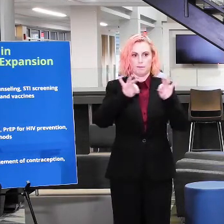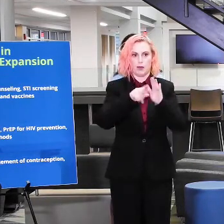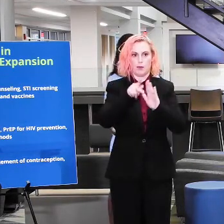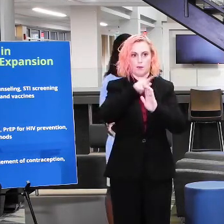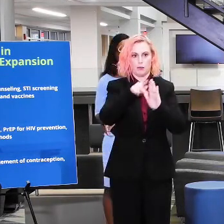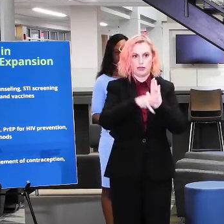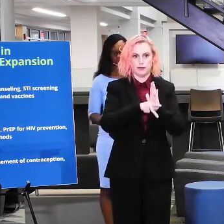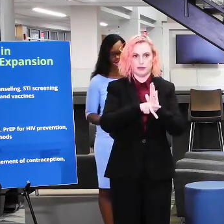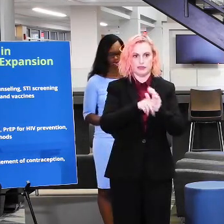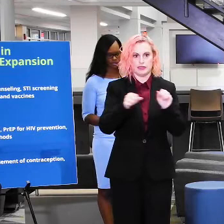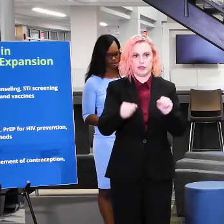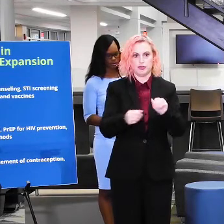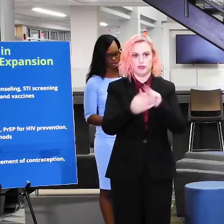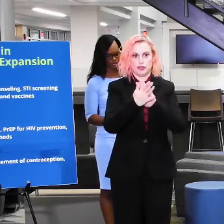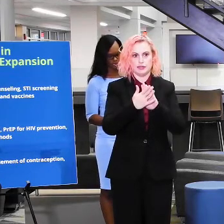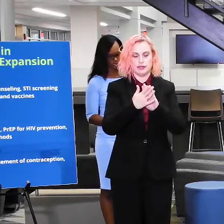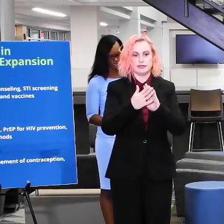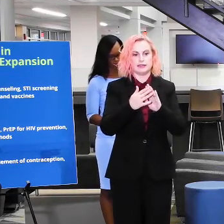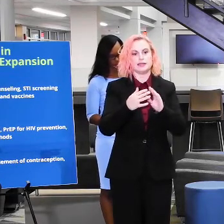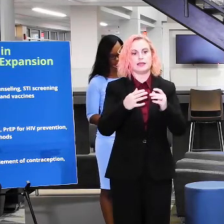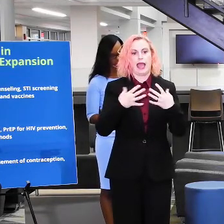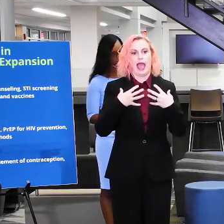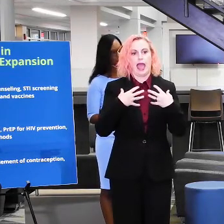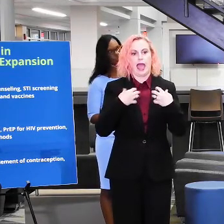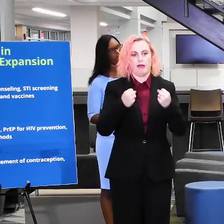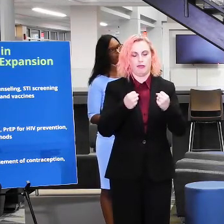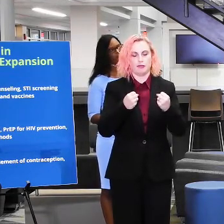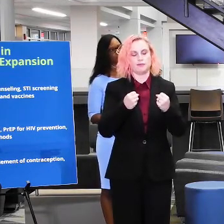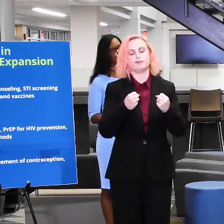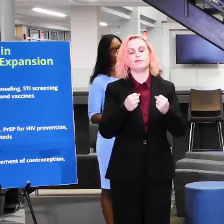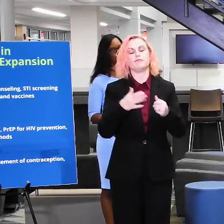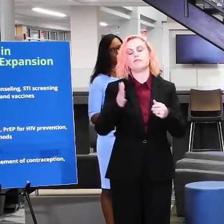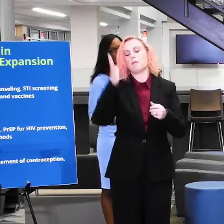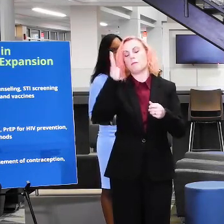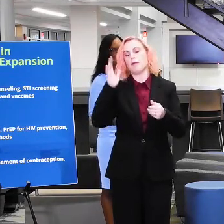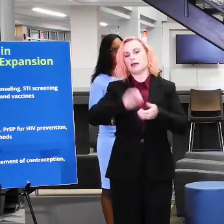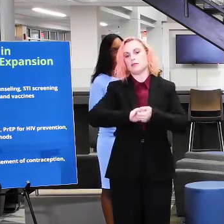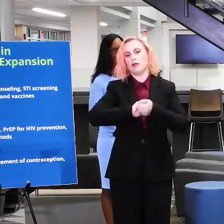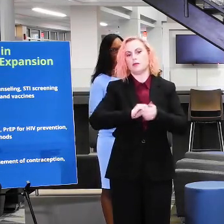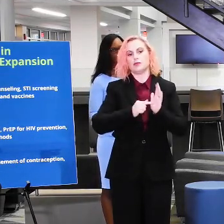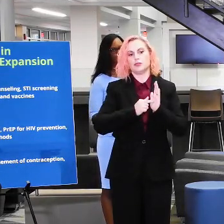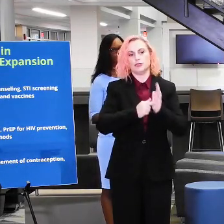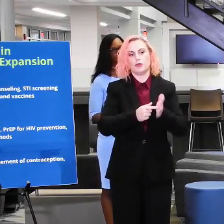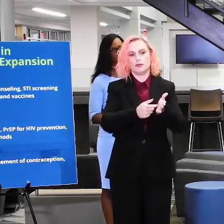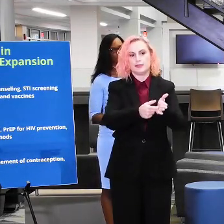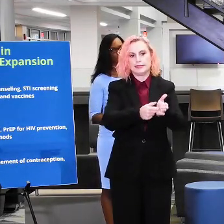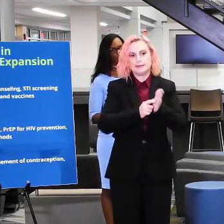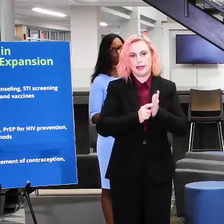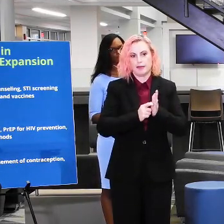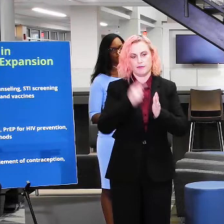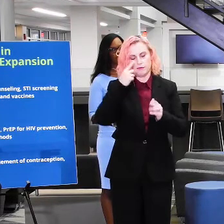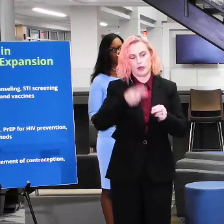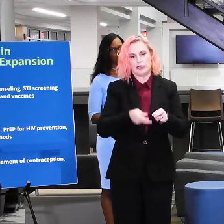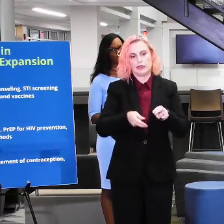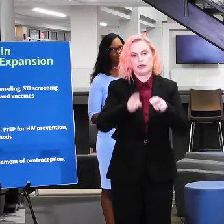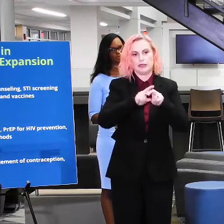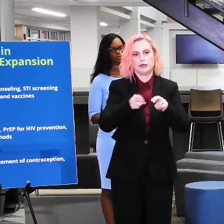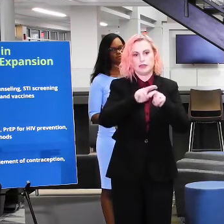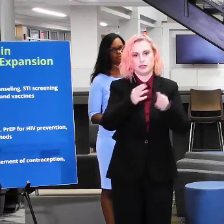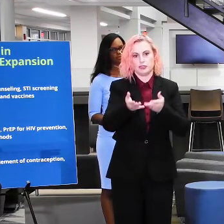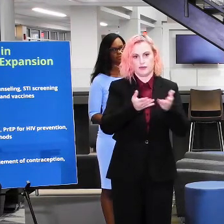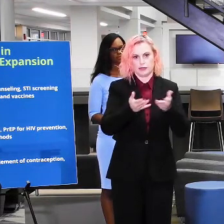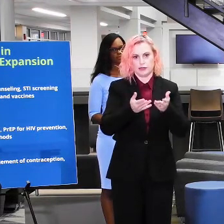of health. Our past partnership has shown a demand for increased services, resulting in